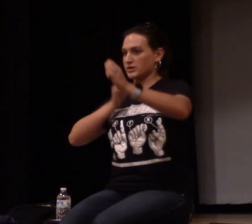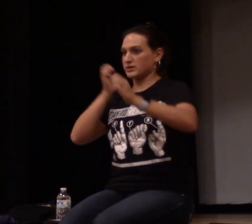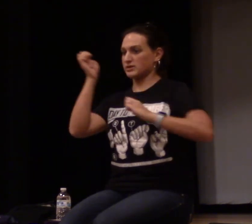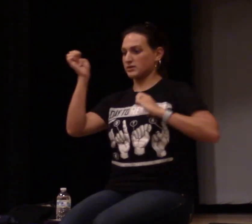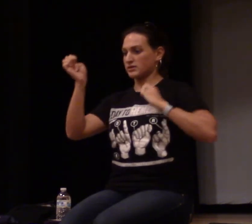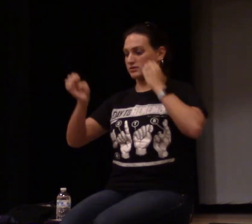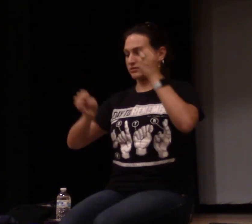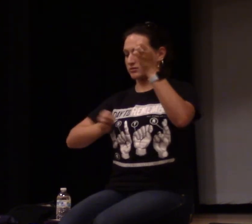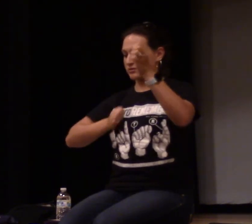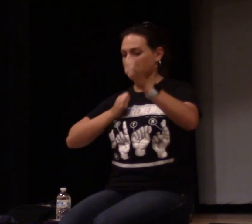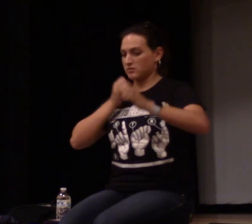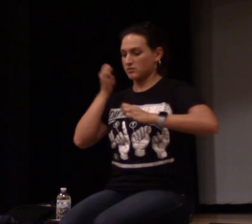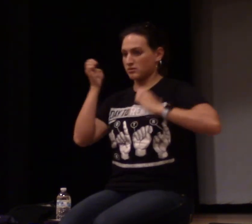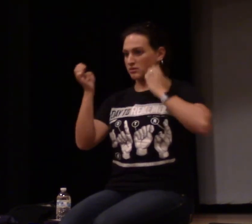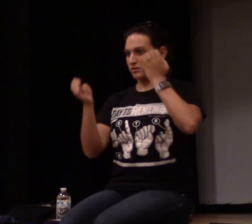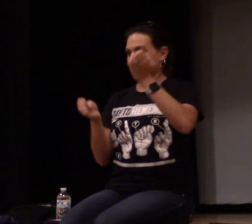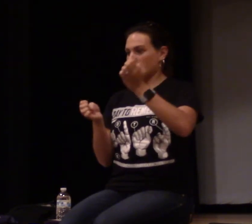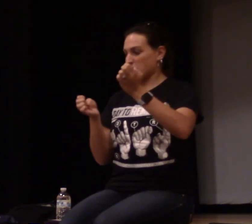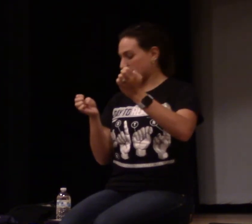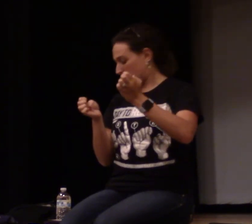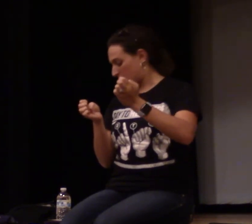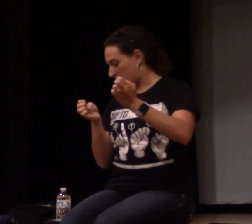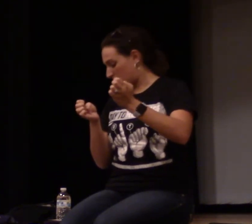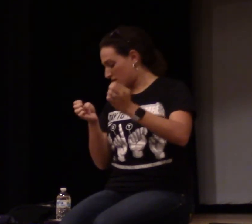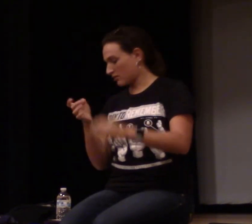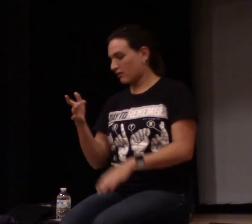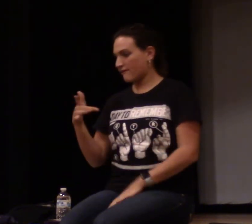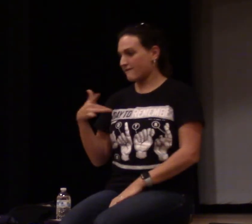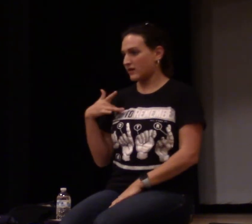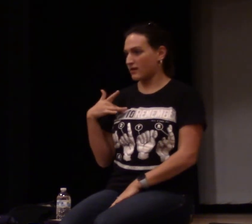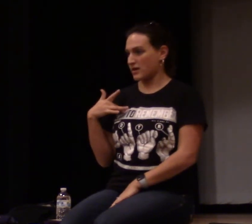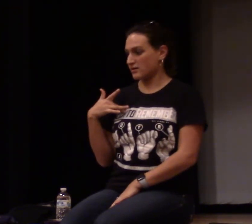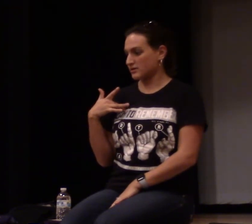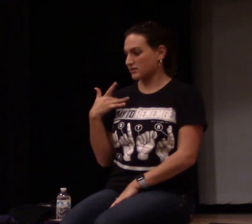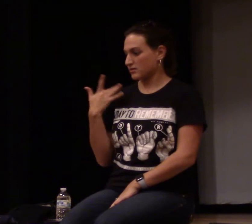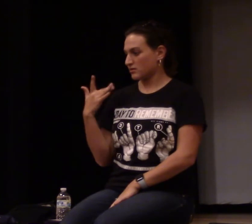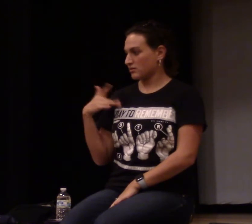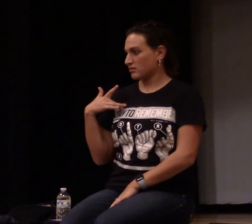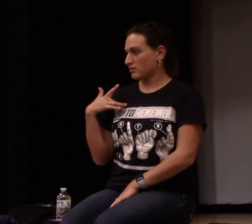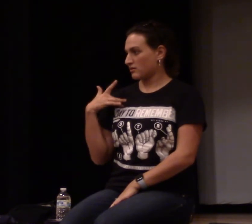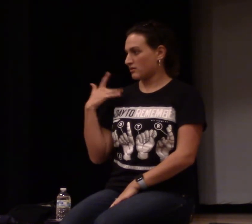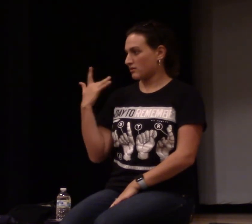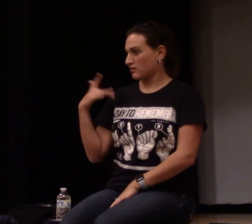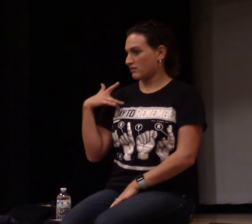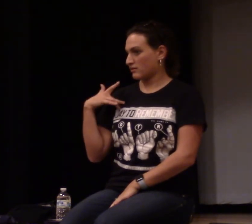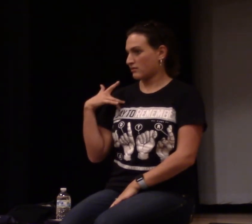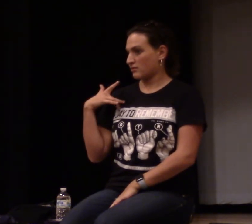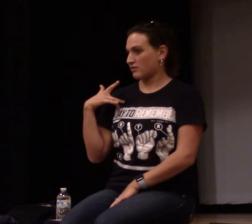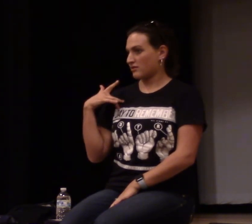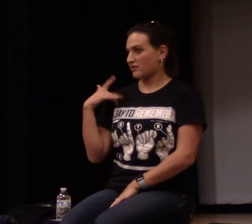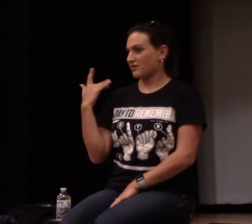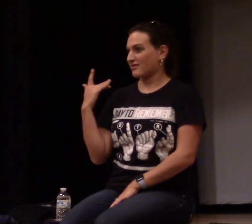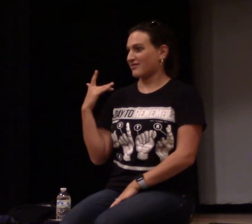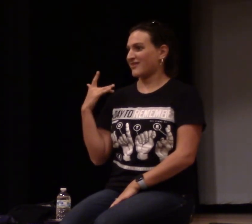Emotions. Then we did feelings. I'm sorry.